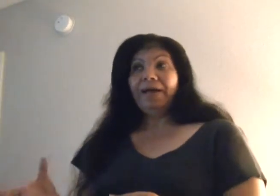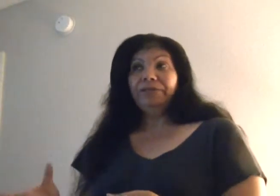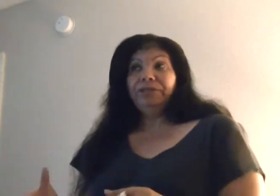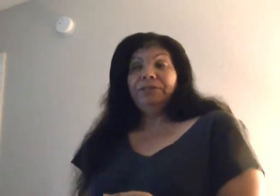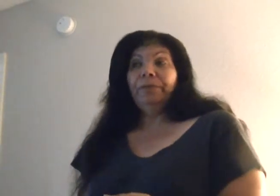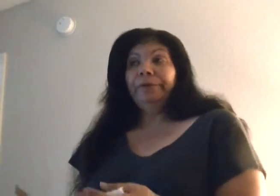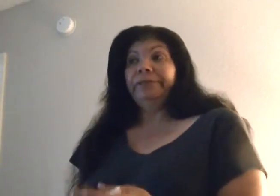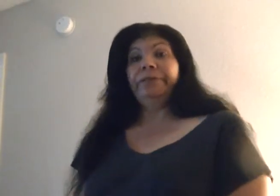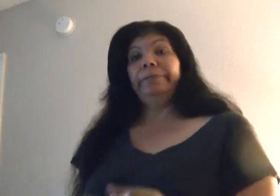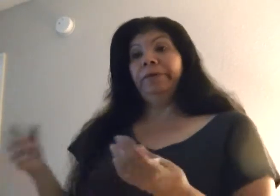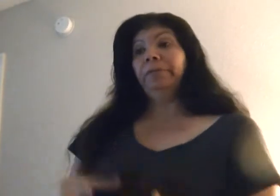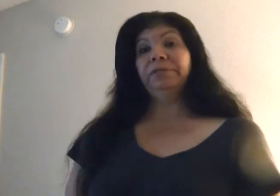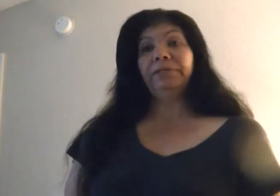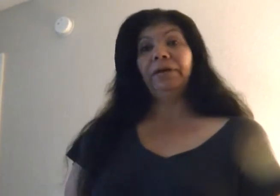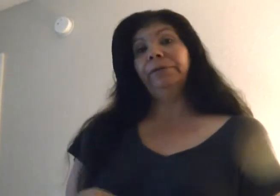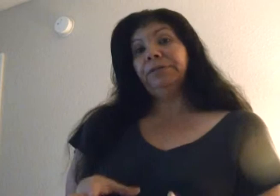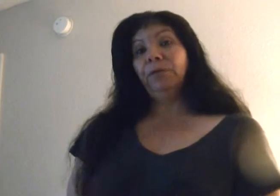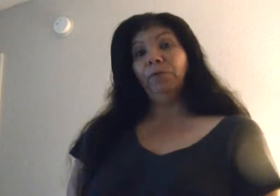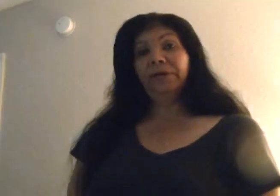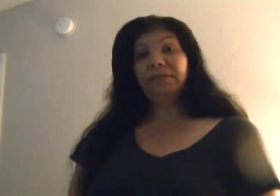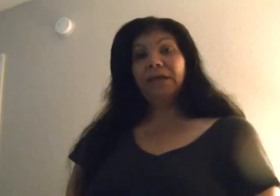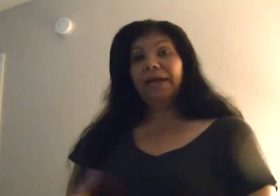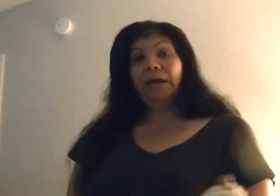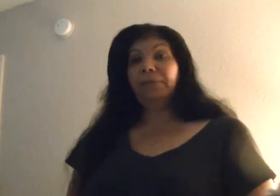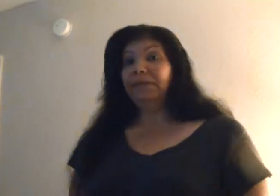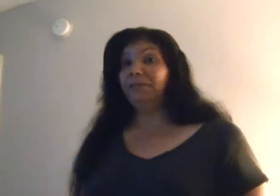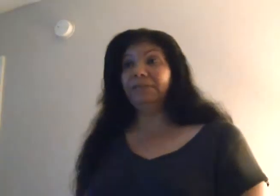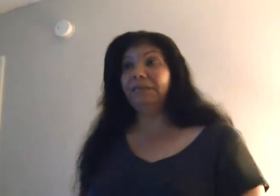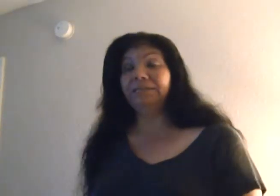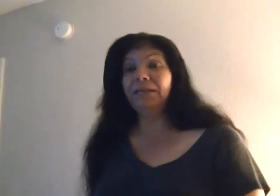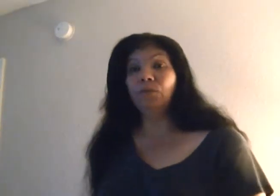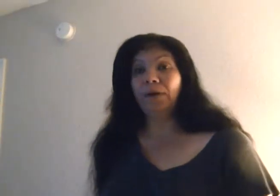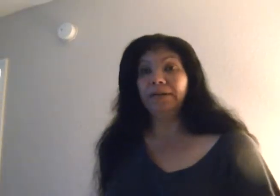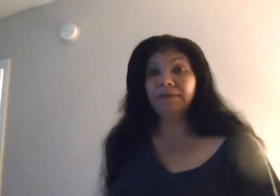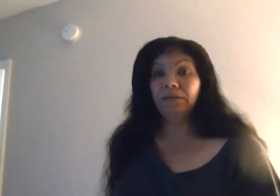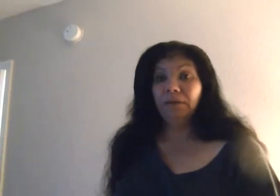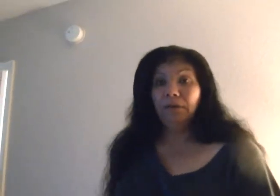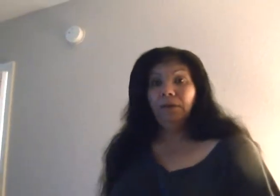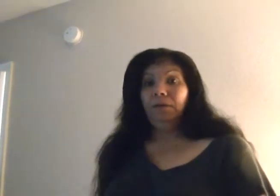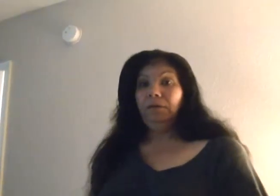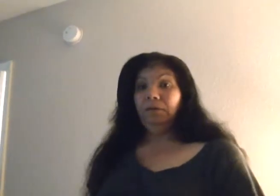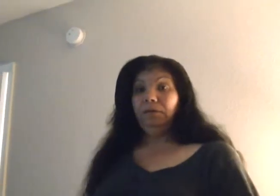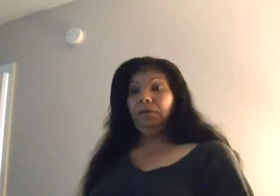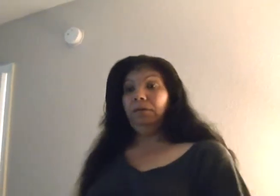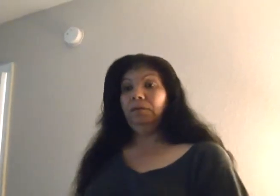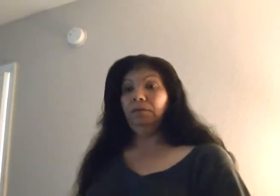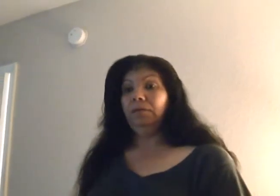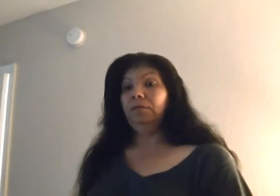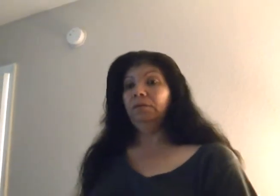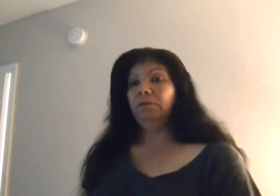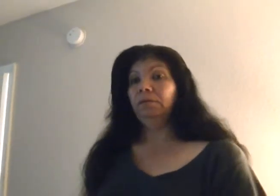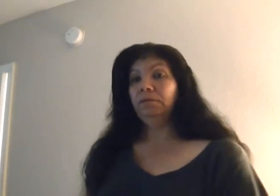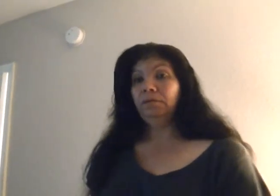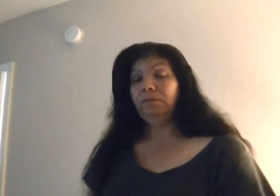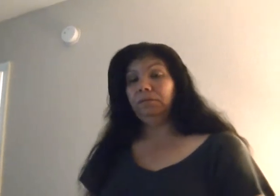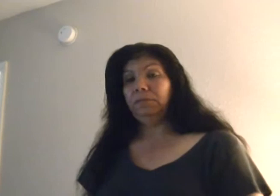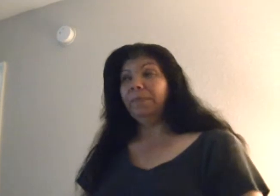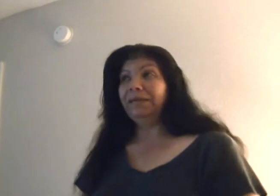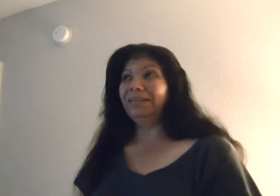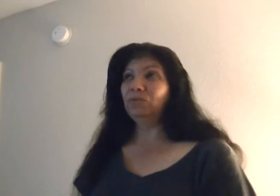actually, in some ways, the enemy helps us out in some ways. And I believe he does anyways. Well, the enemy, God uses the enemy. I mean, he doesn't really